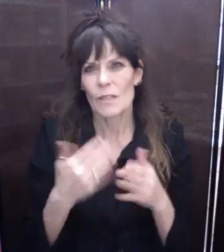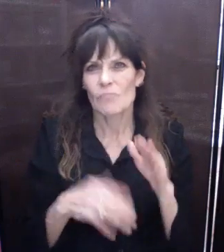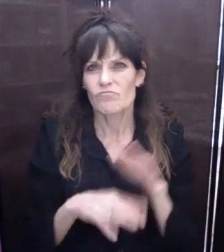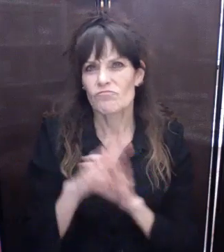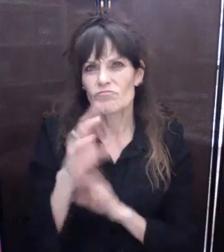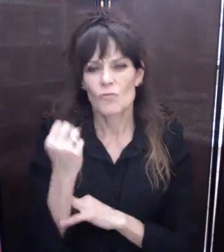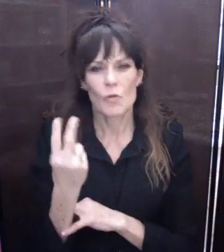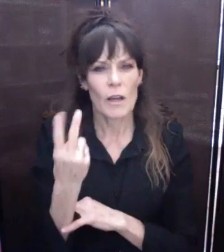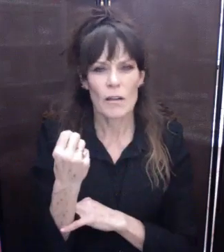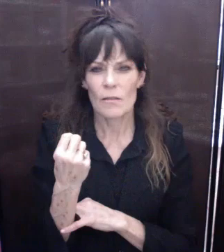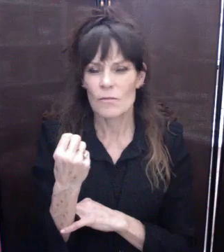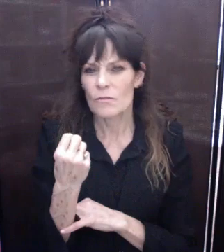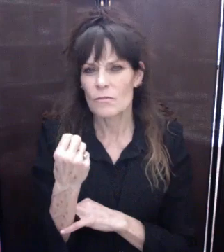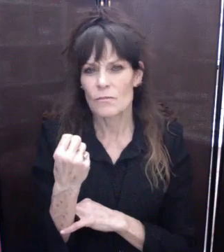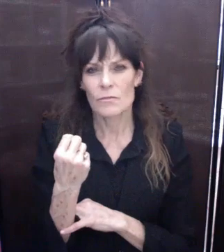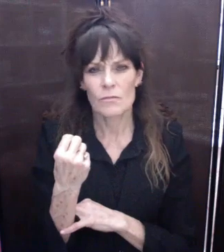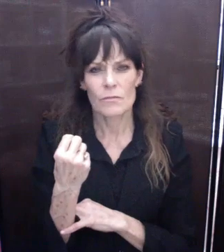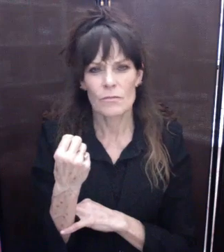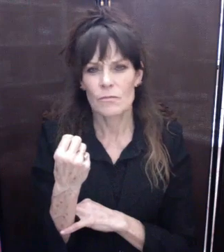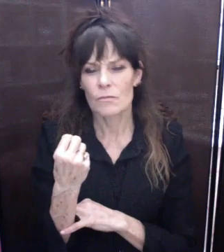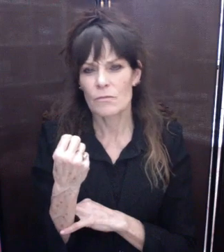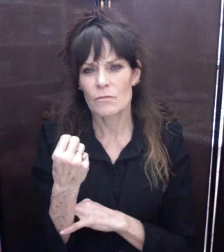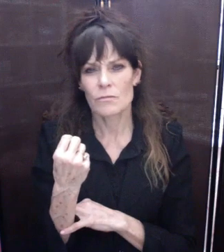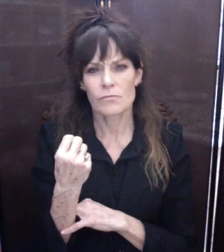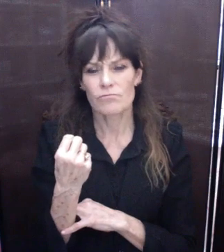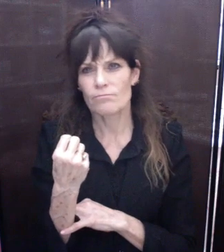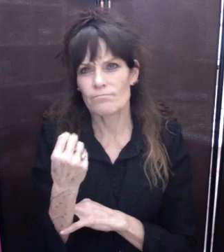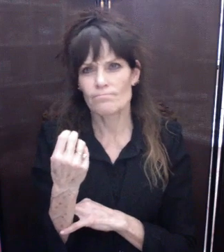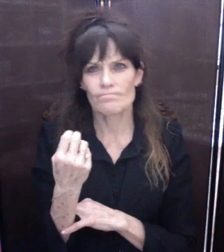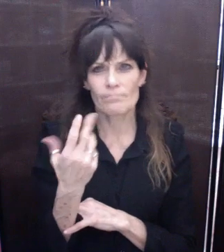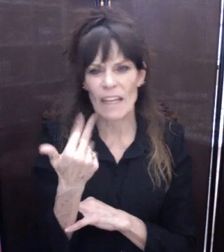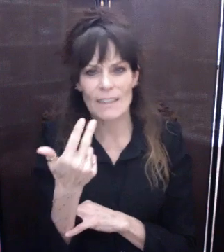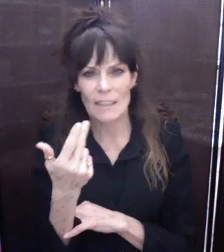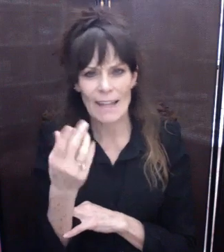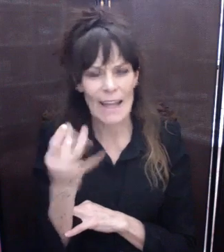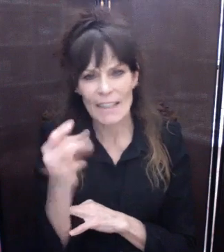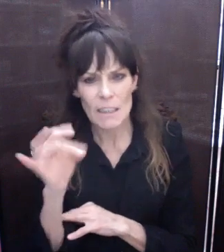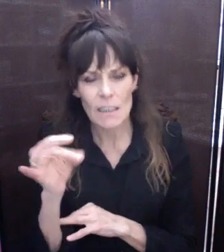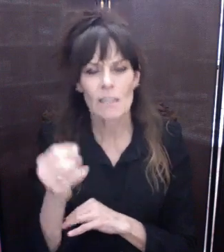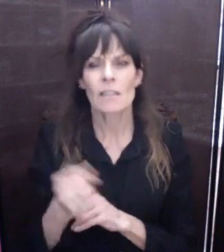dozen and a half or maybe a few more. It was a few years ago. And you know, I could